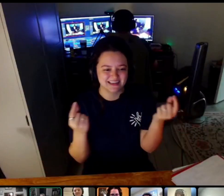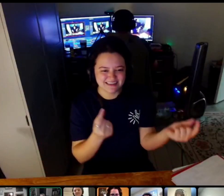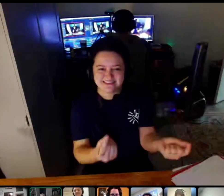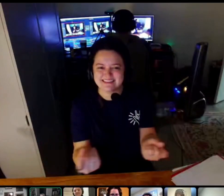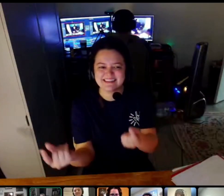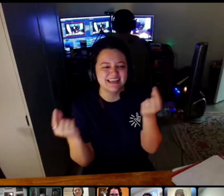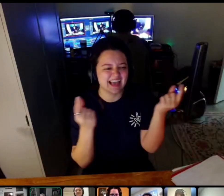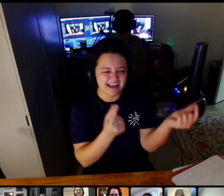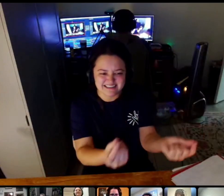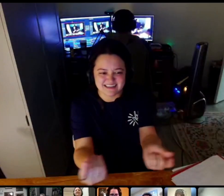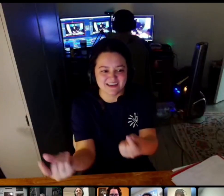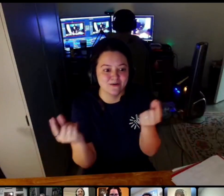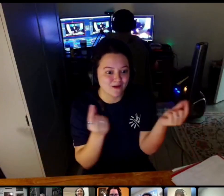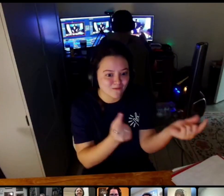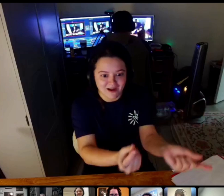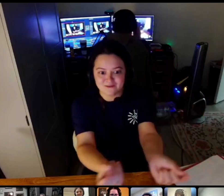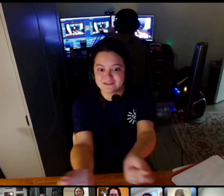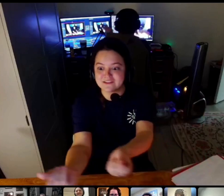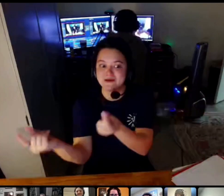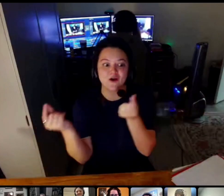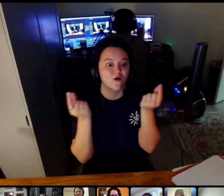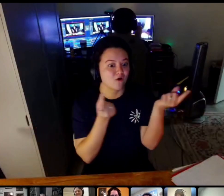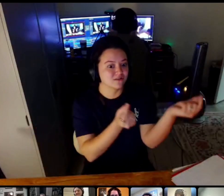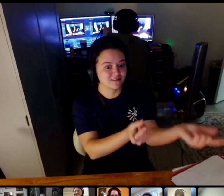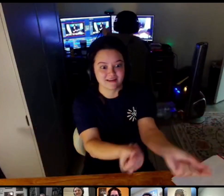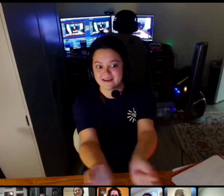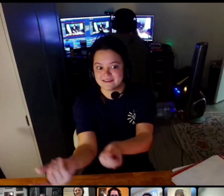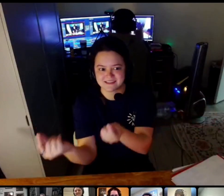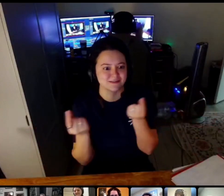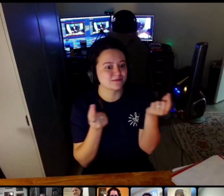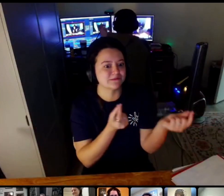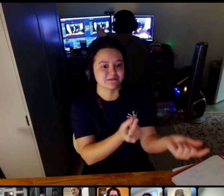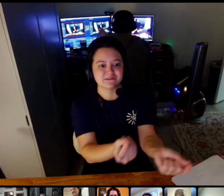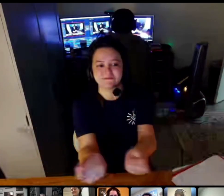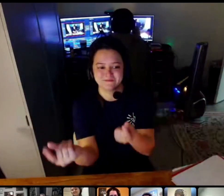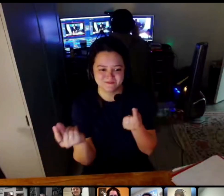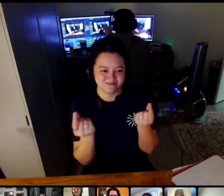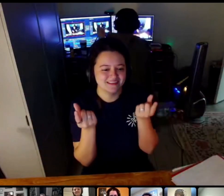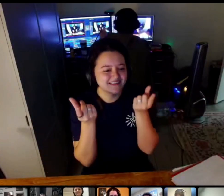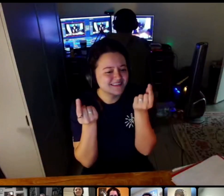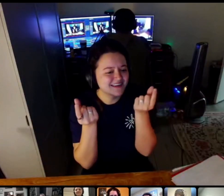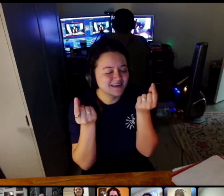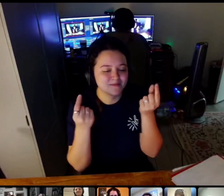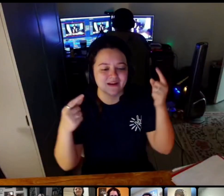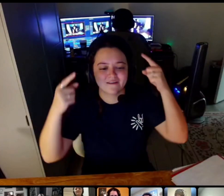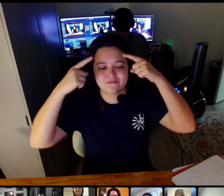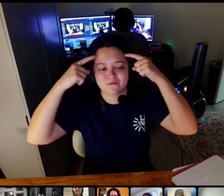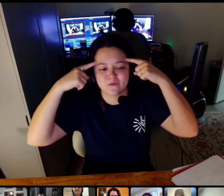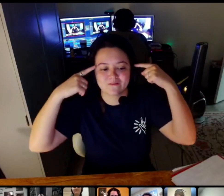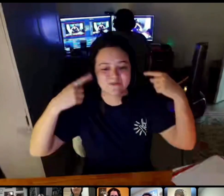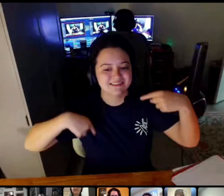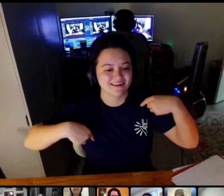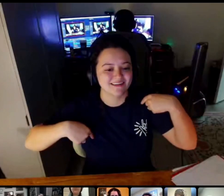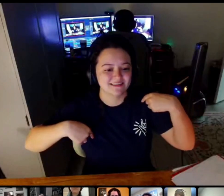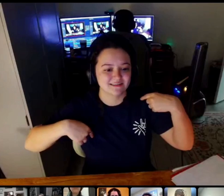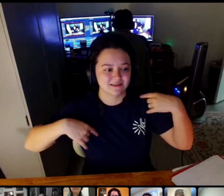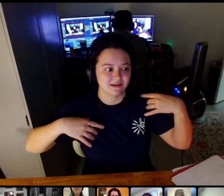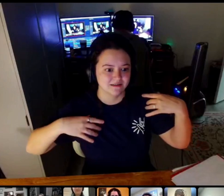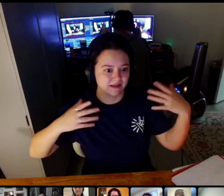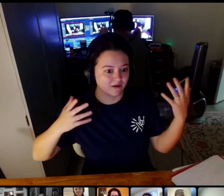like yeah, it's like going around doing all the things. Do. But if whenever we sign this in like a